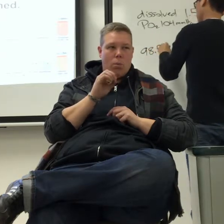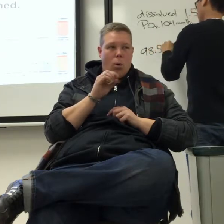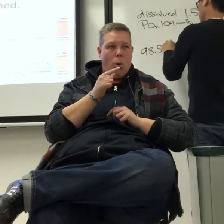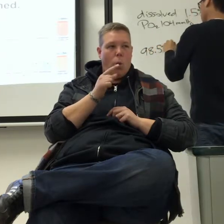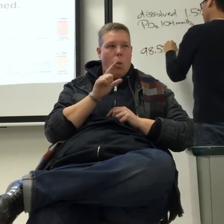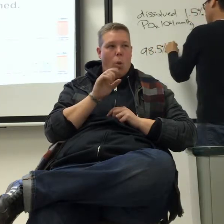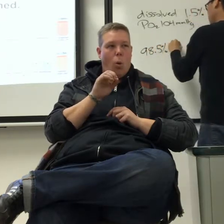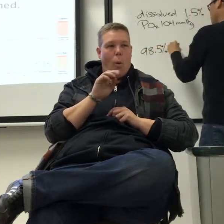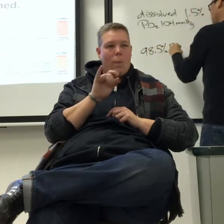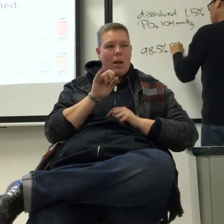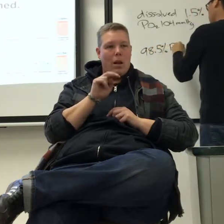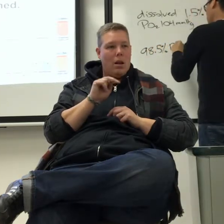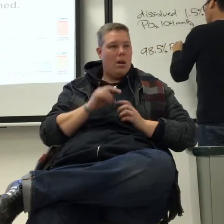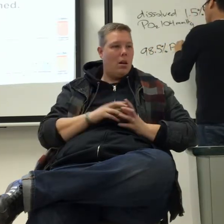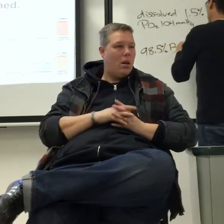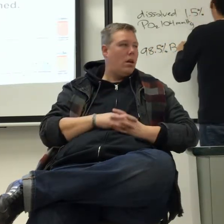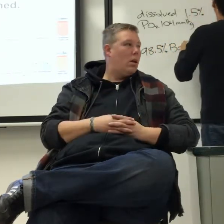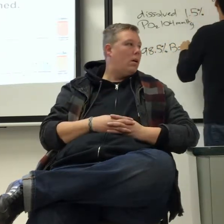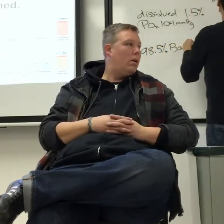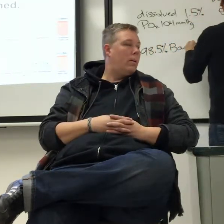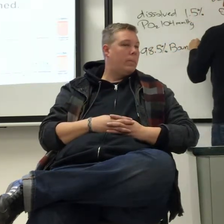98.5%